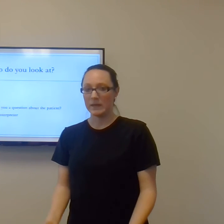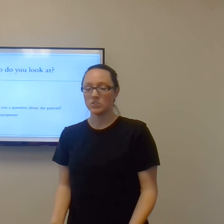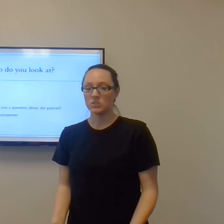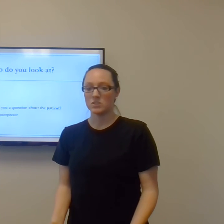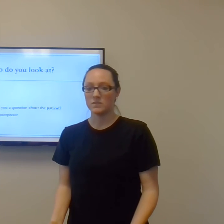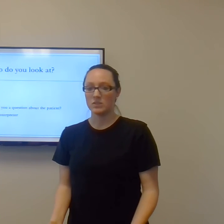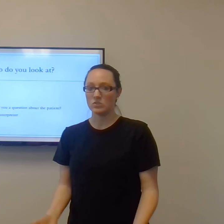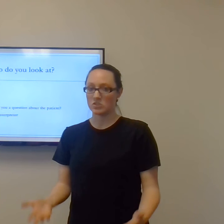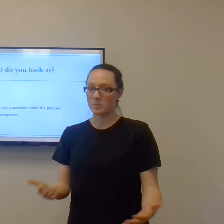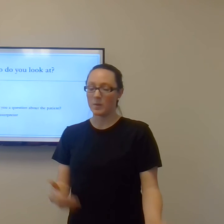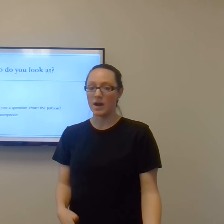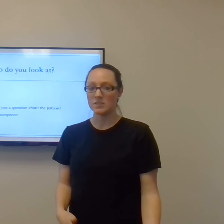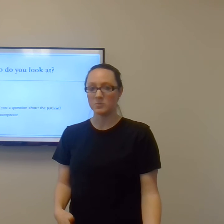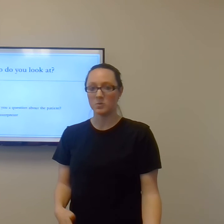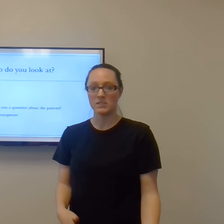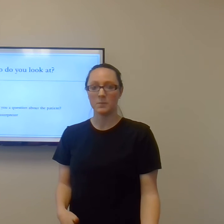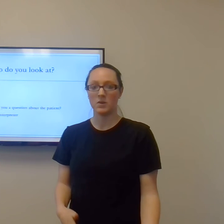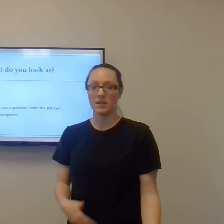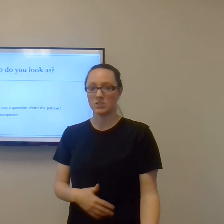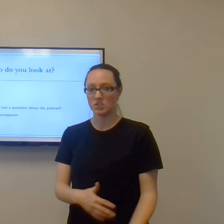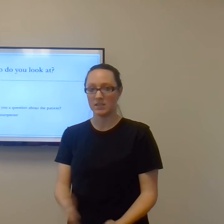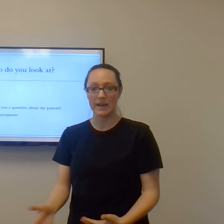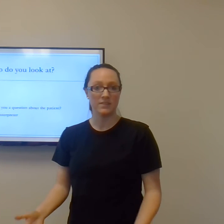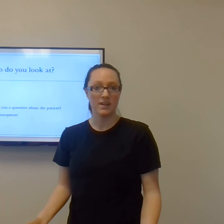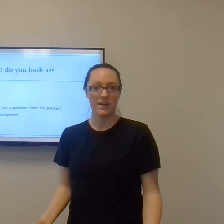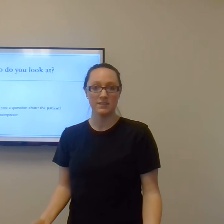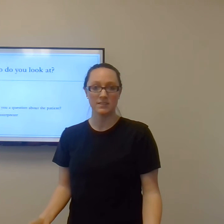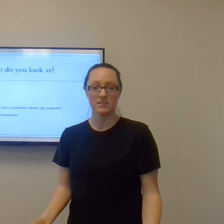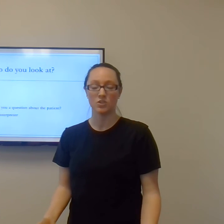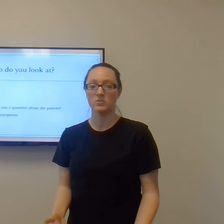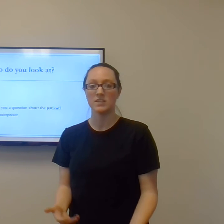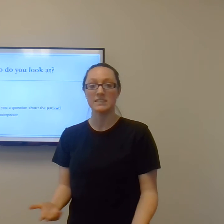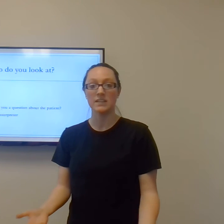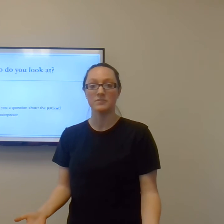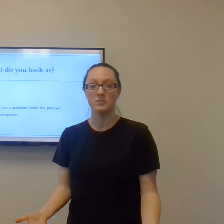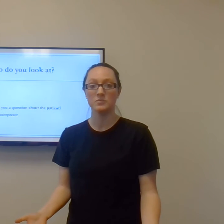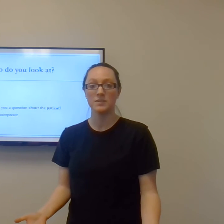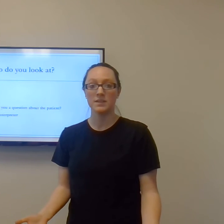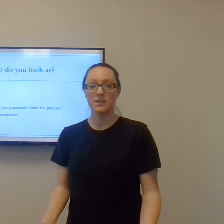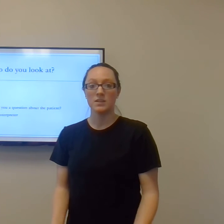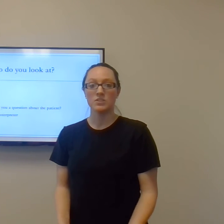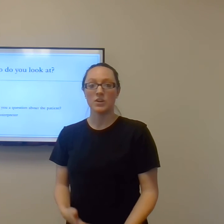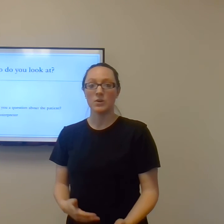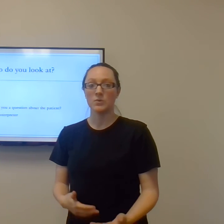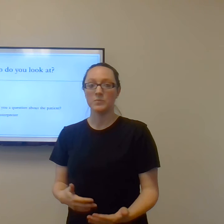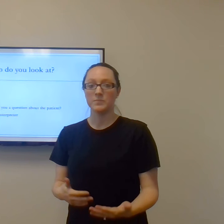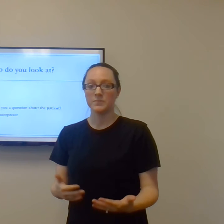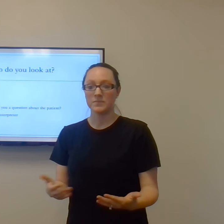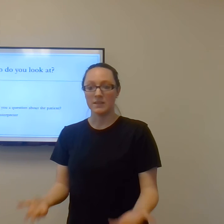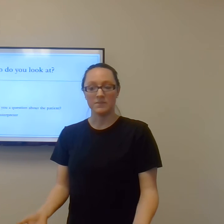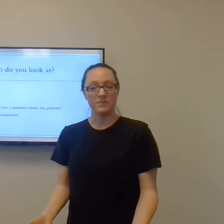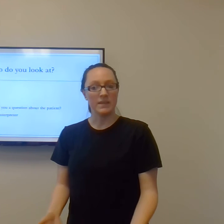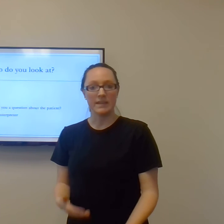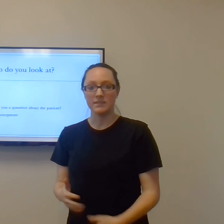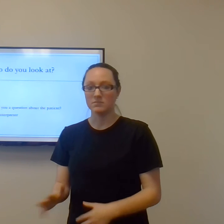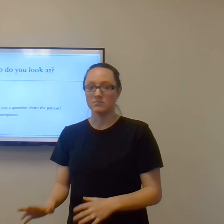patient looks confused, there's a possible miscommunication down the line. It's almost like telephone. So if they